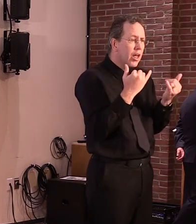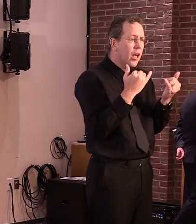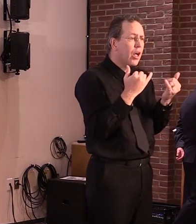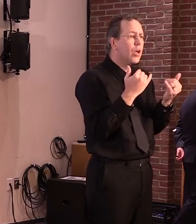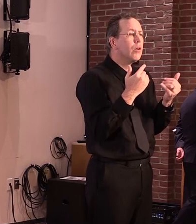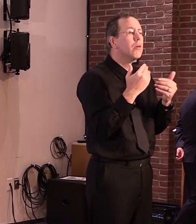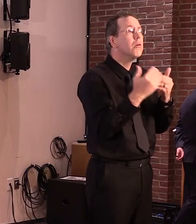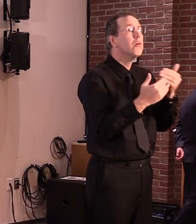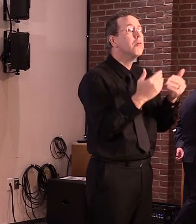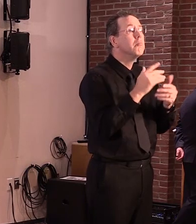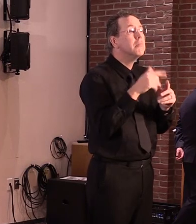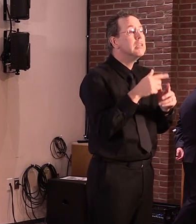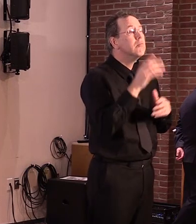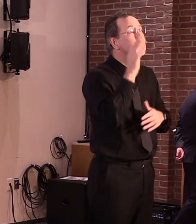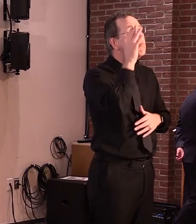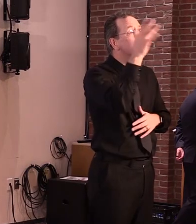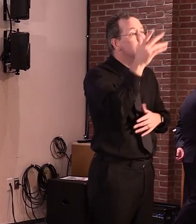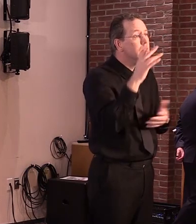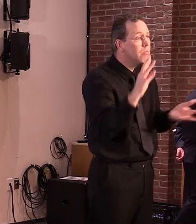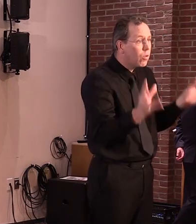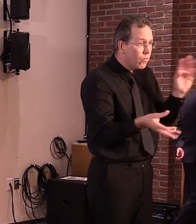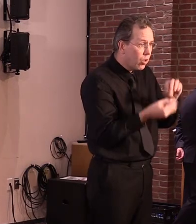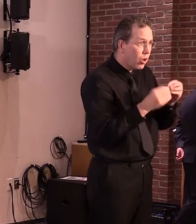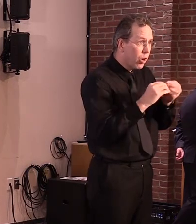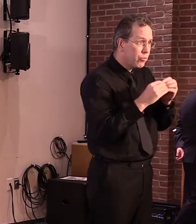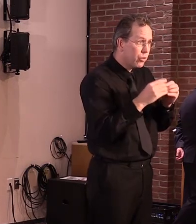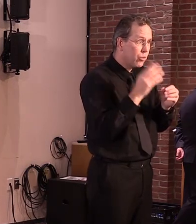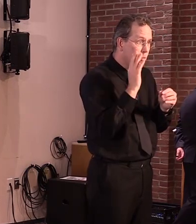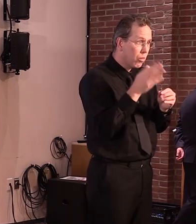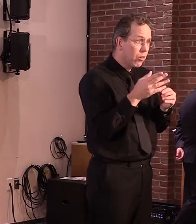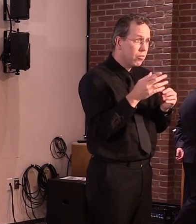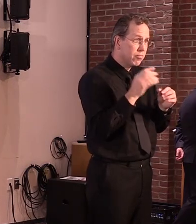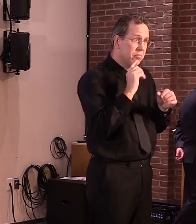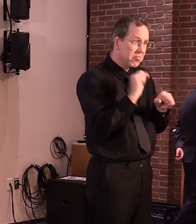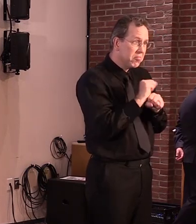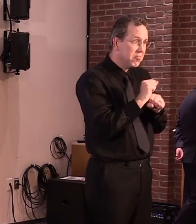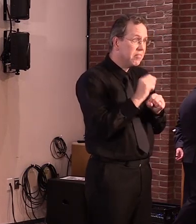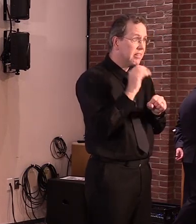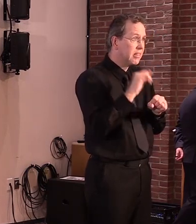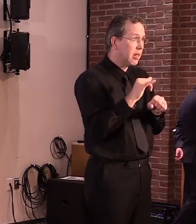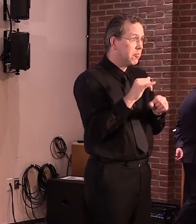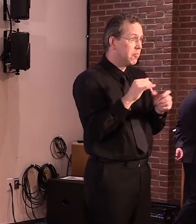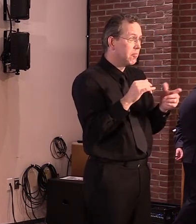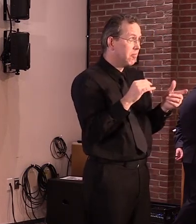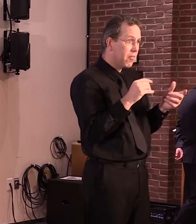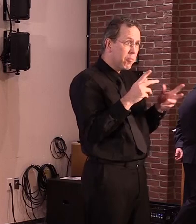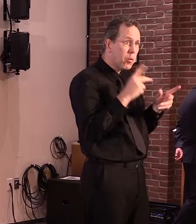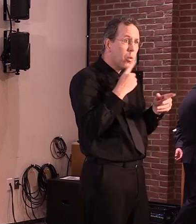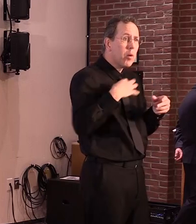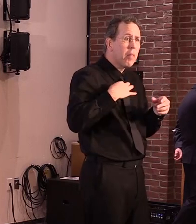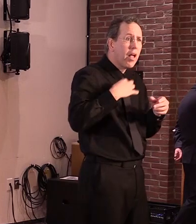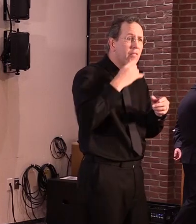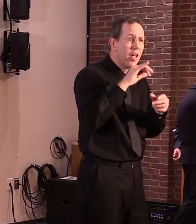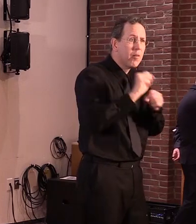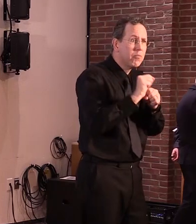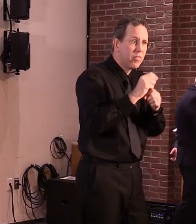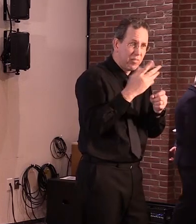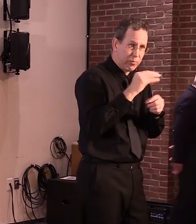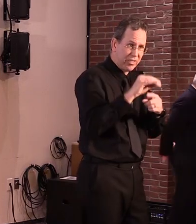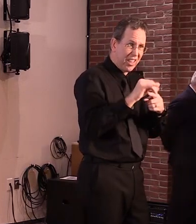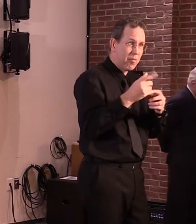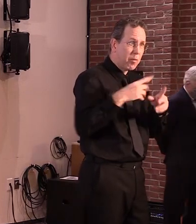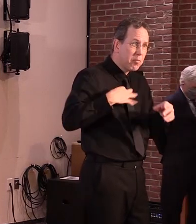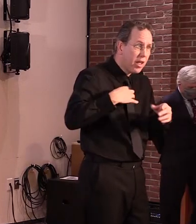entire load that we're currently seeing on the system. It also only shows people